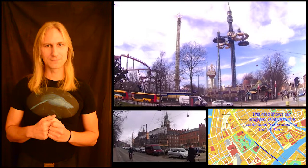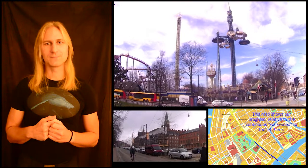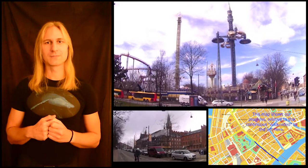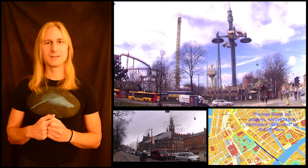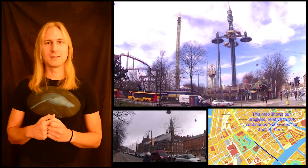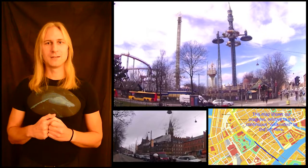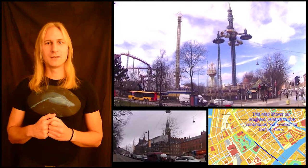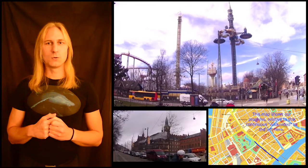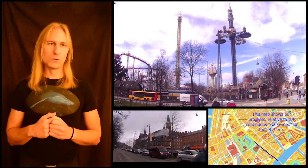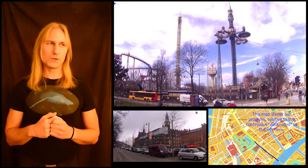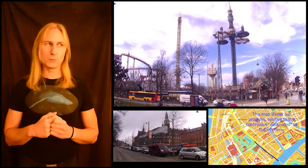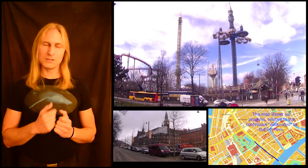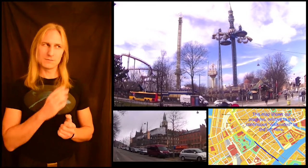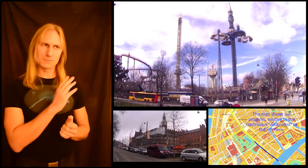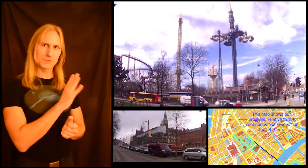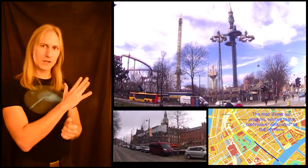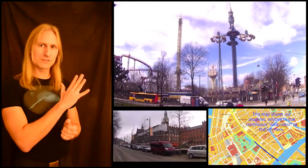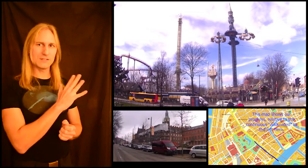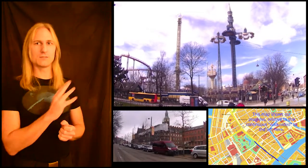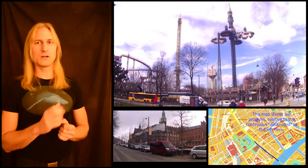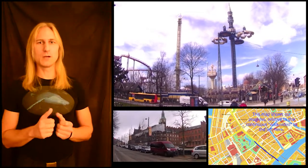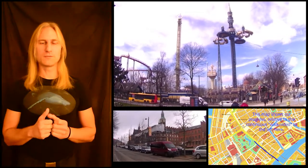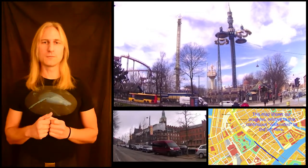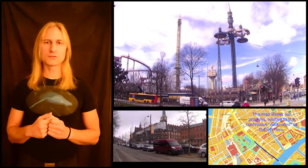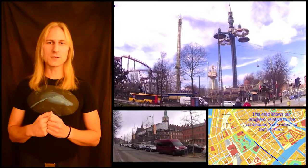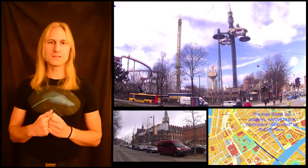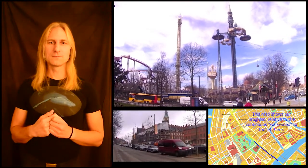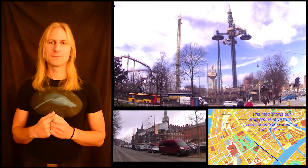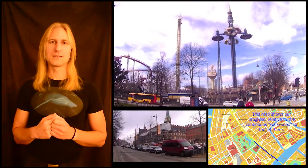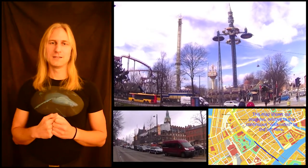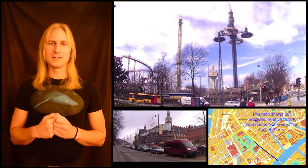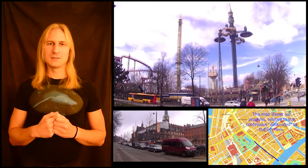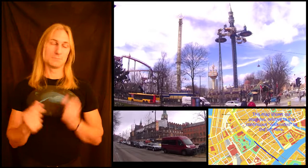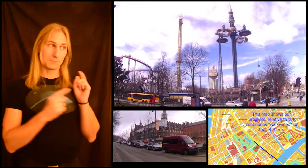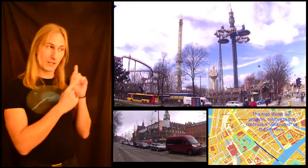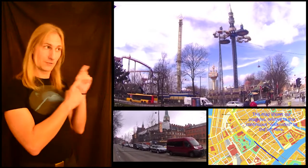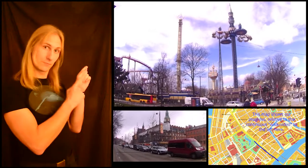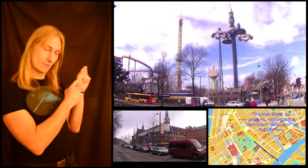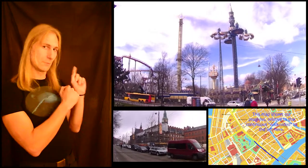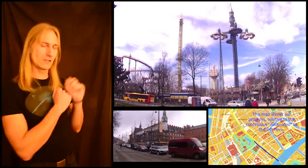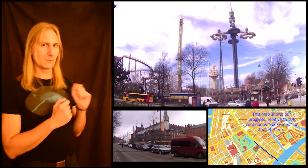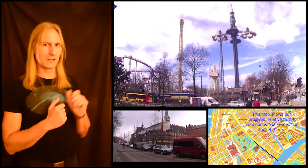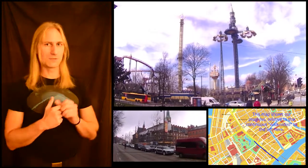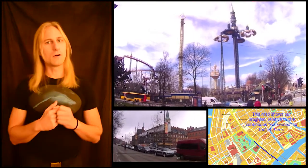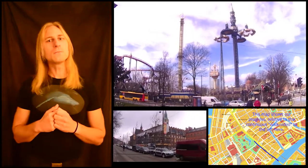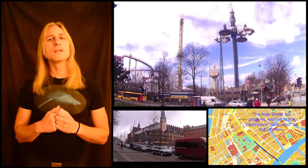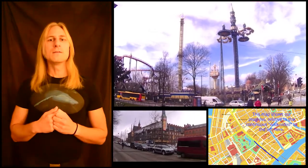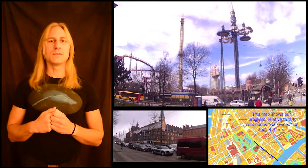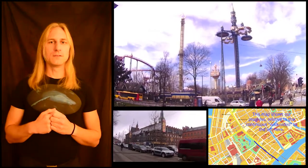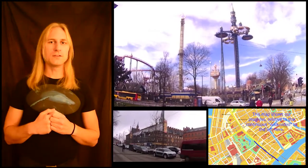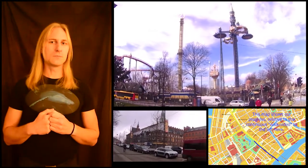it. Although we can't see it very well from the street, but I film it a little bit later